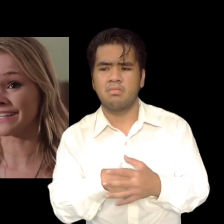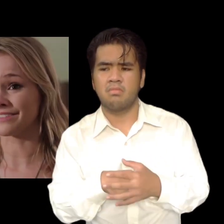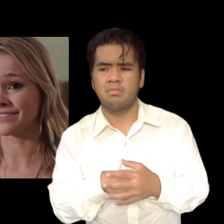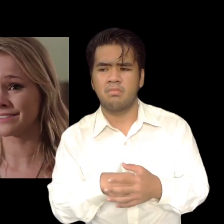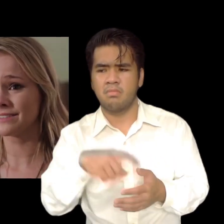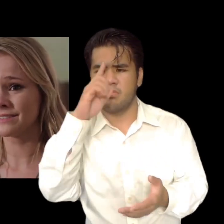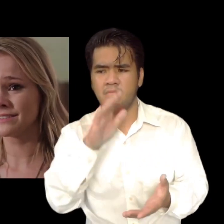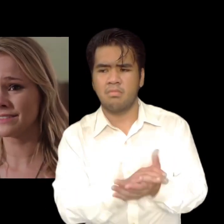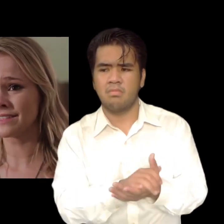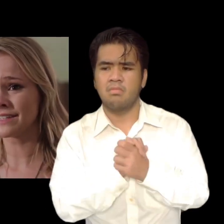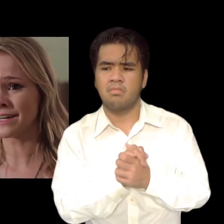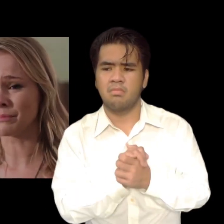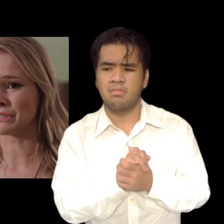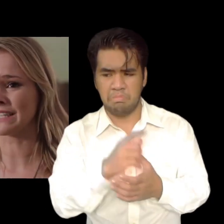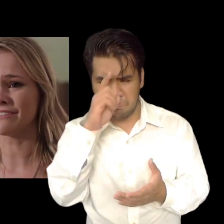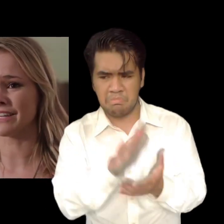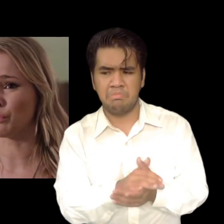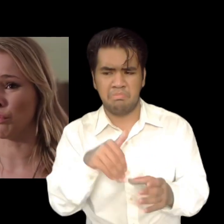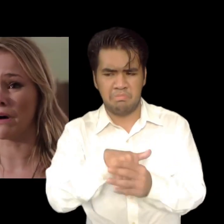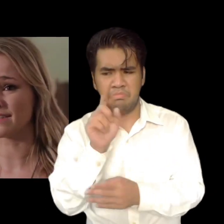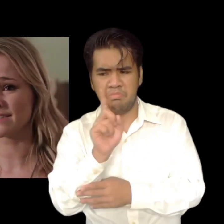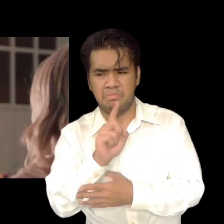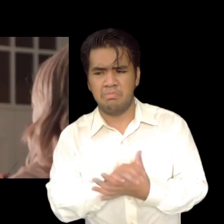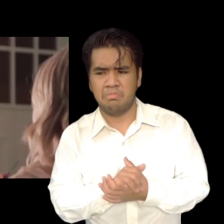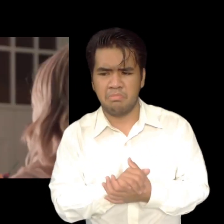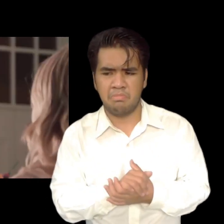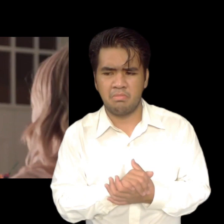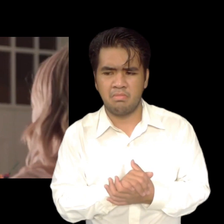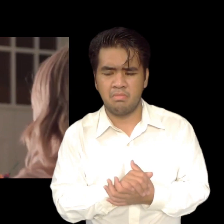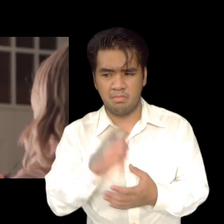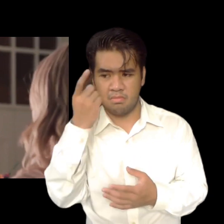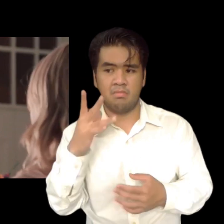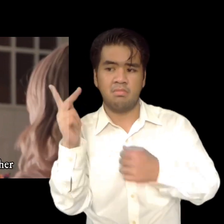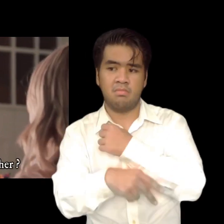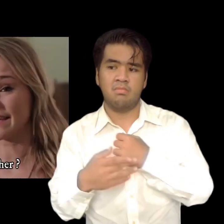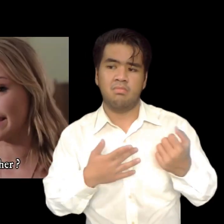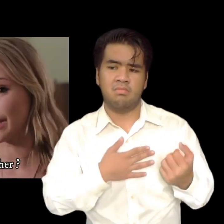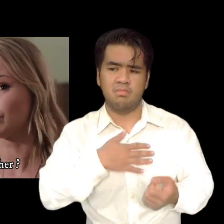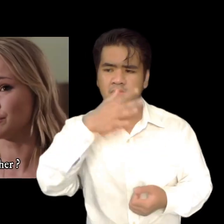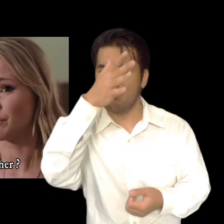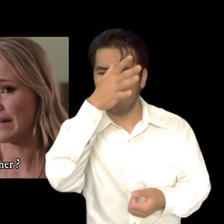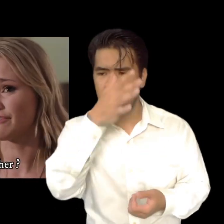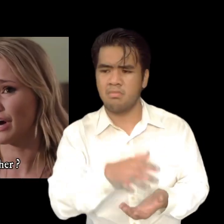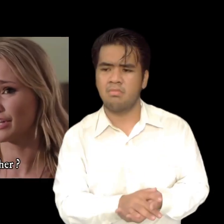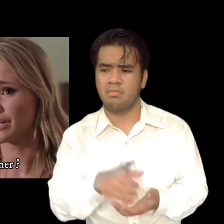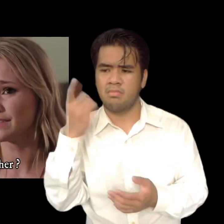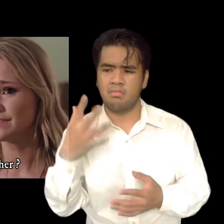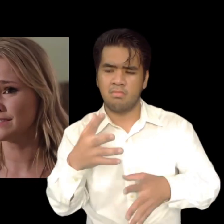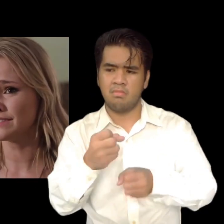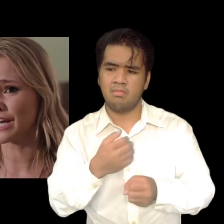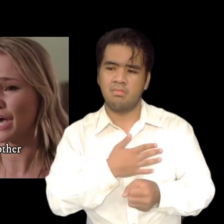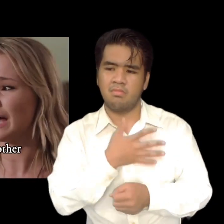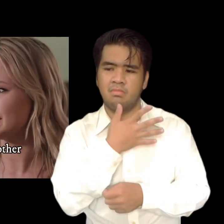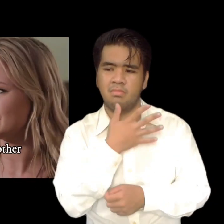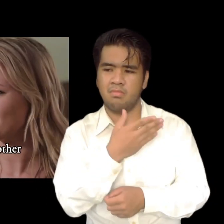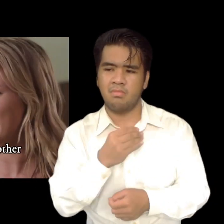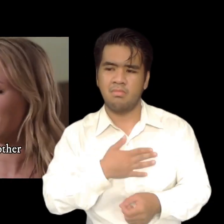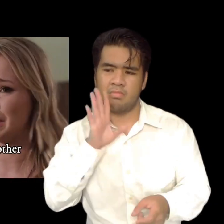Believe. Believe in what? In a God that killed my father? A God that grabbed my